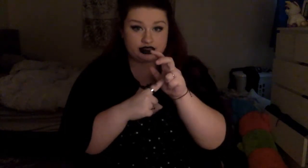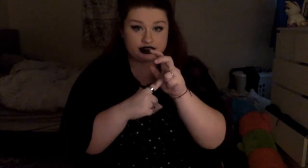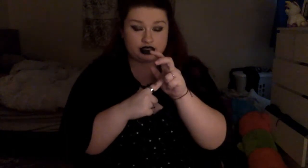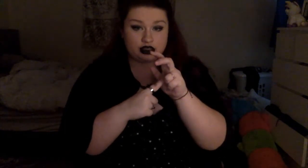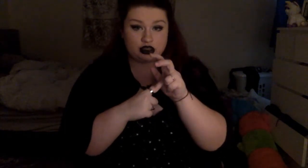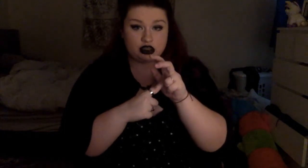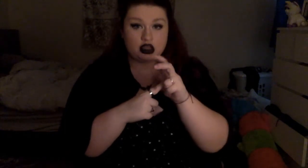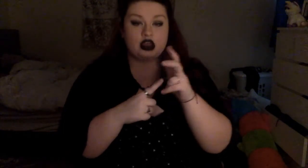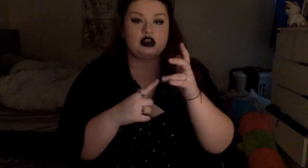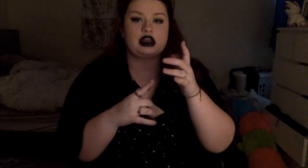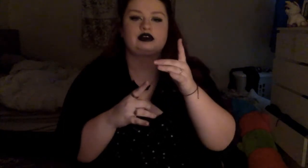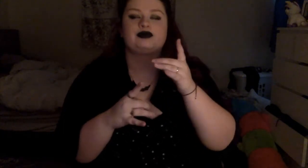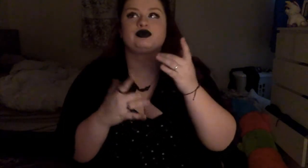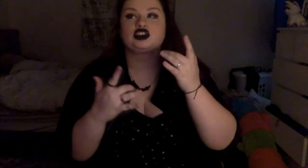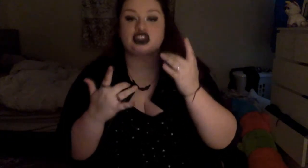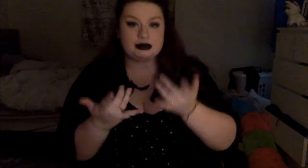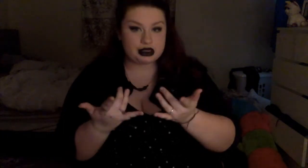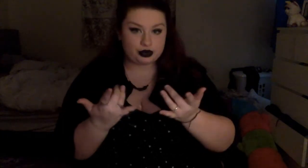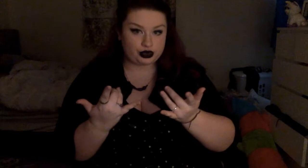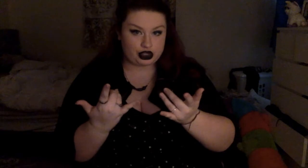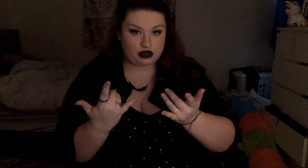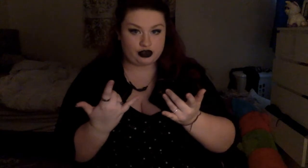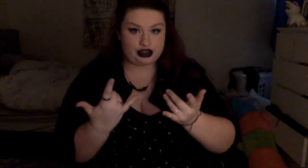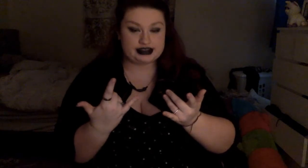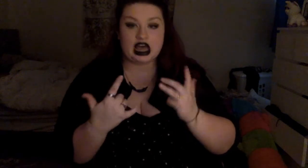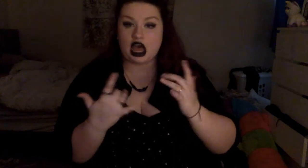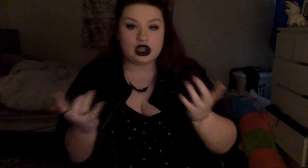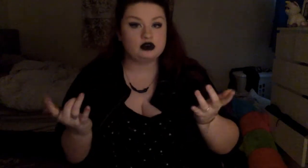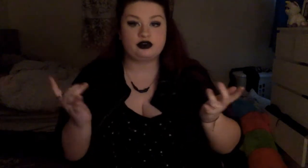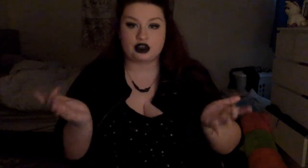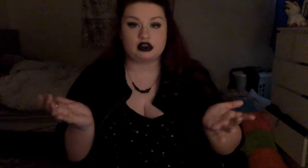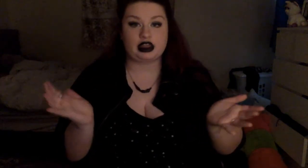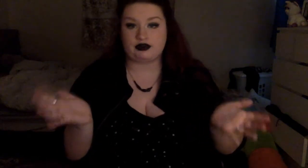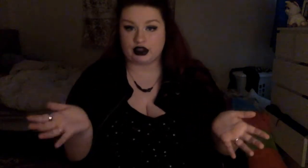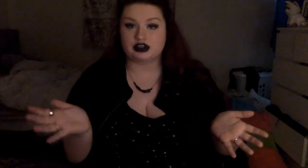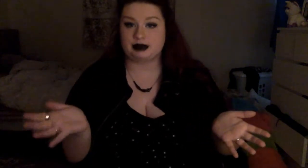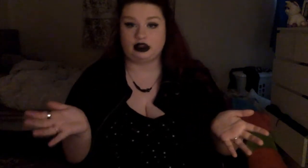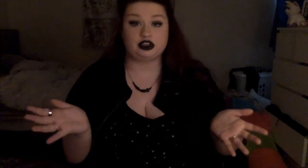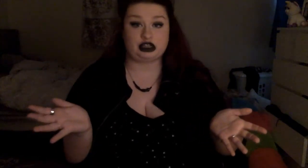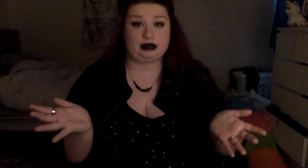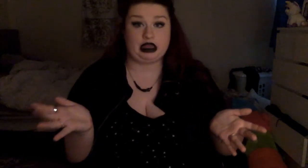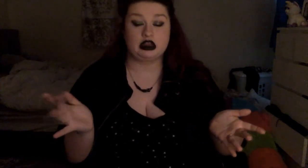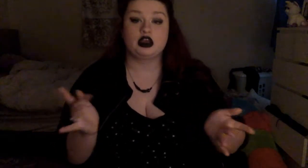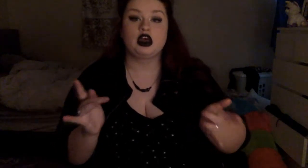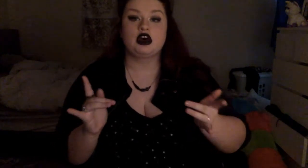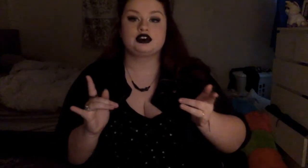victorious. Now, champagne pouring over us. I don't feel like fingerspelling champagne.